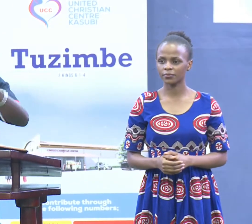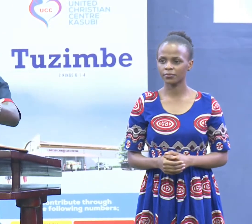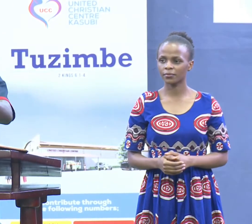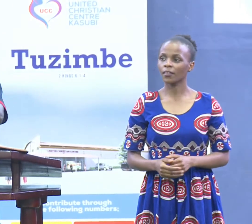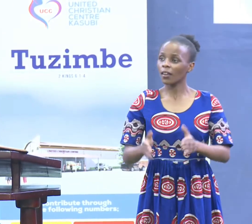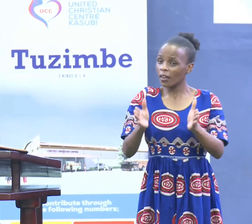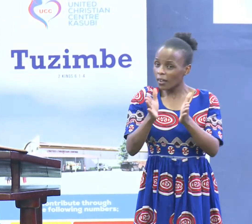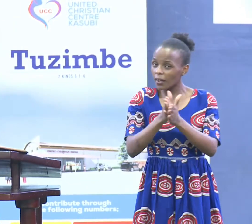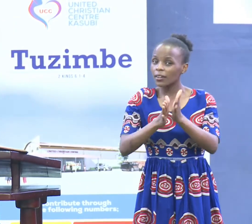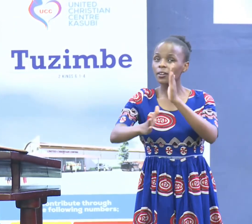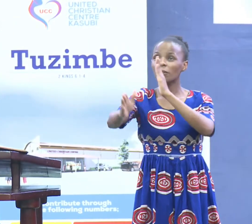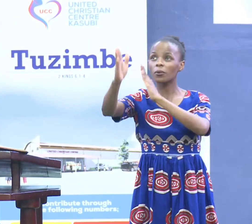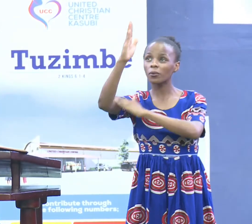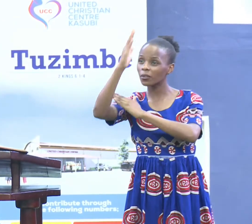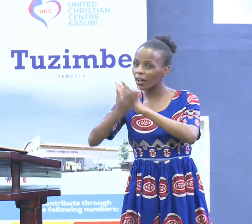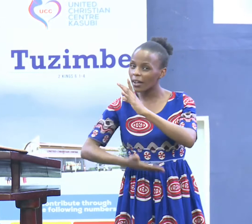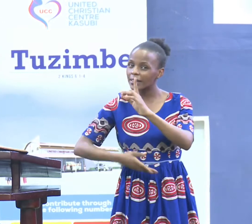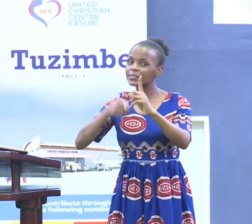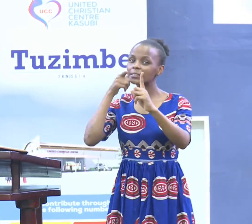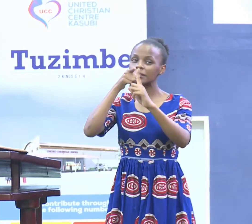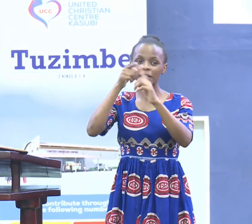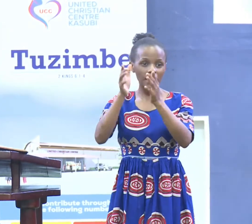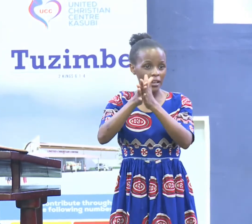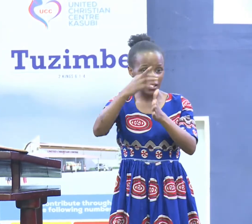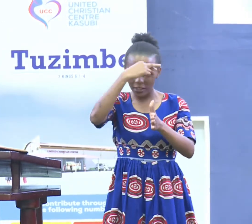Era ayina ekigendererwa, ayina ensonga